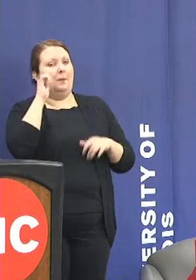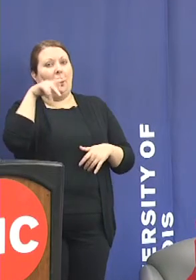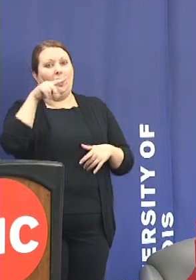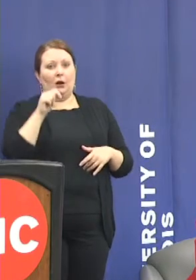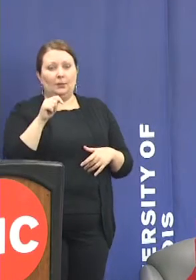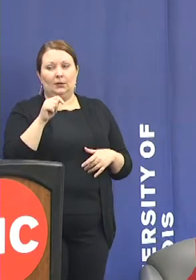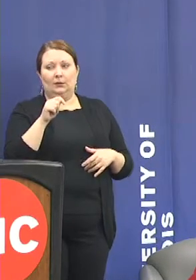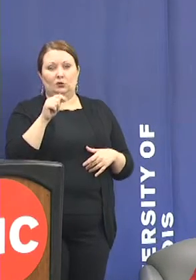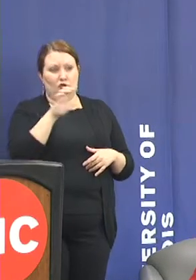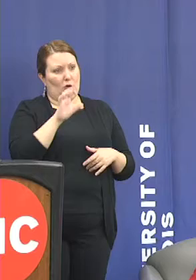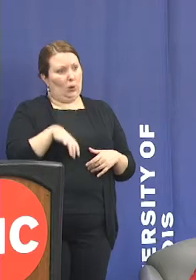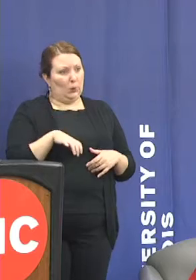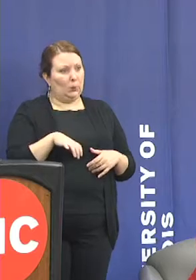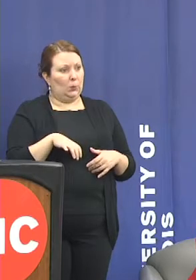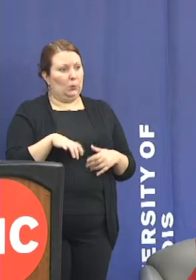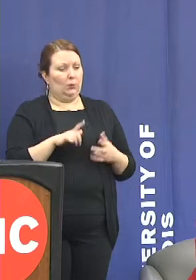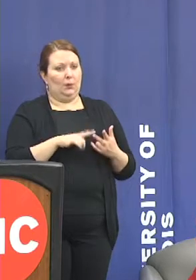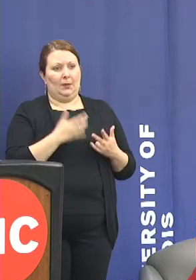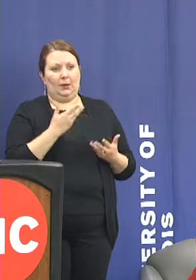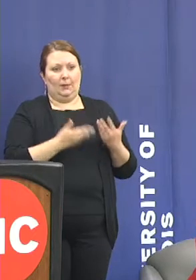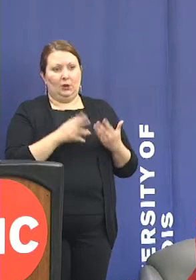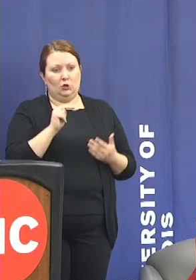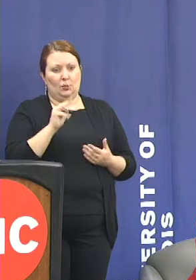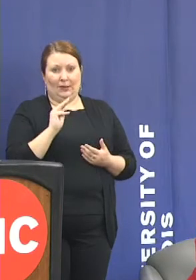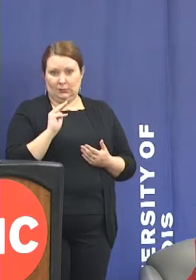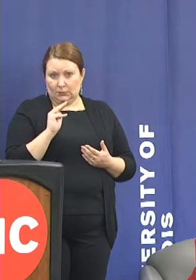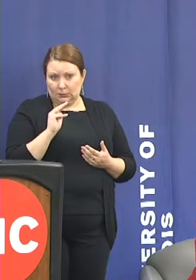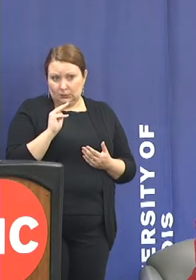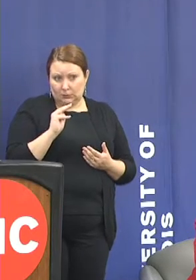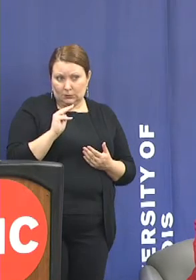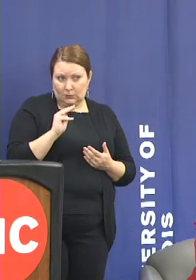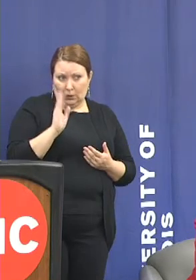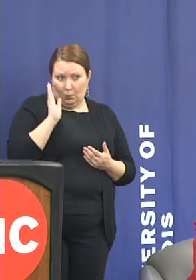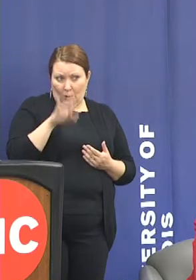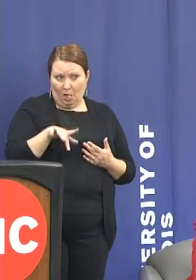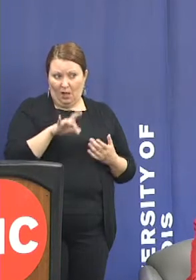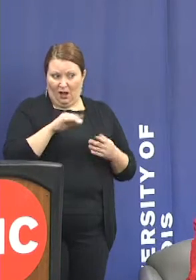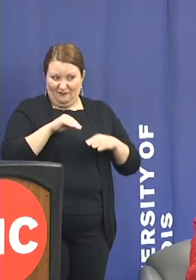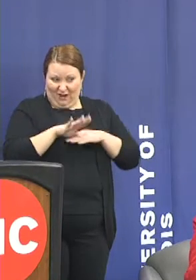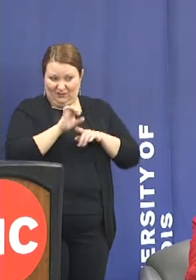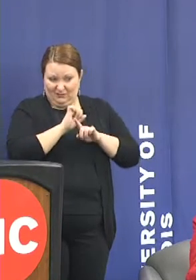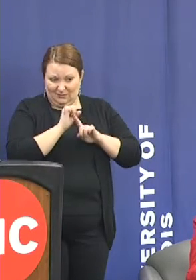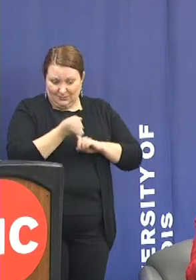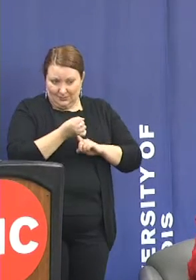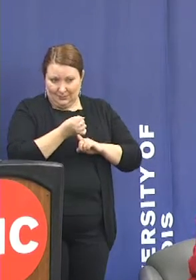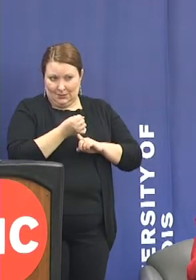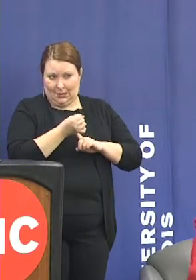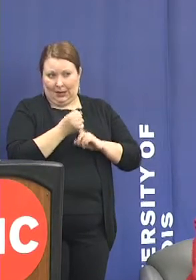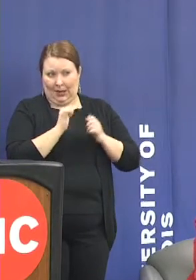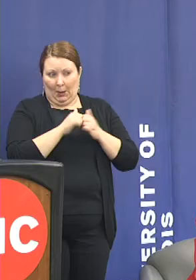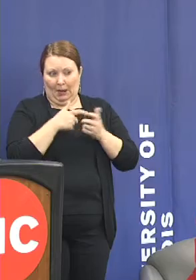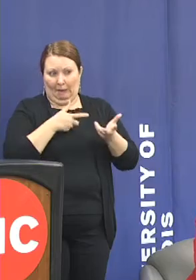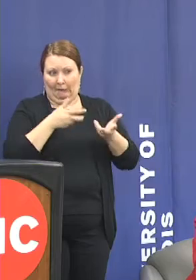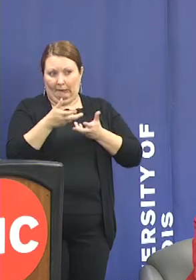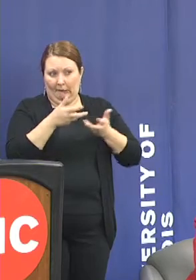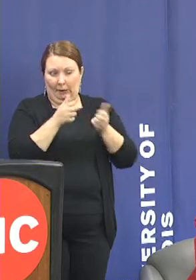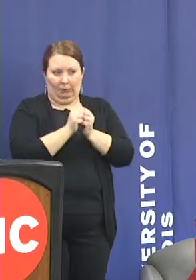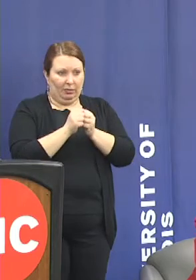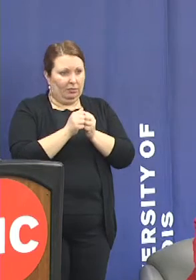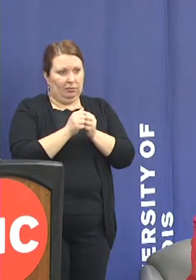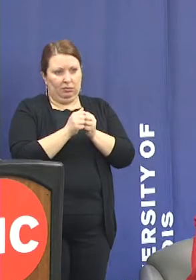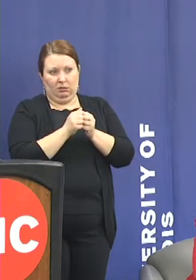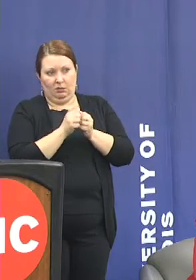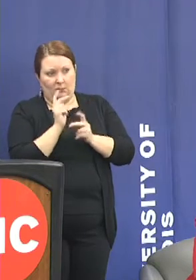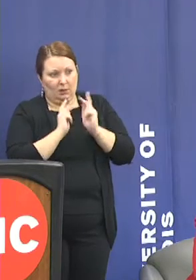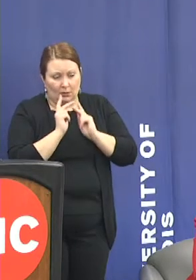apartment in Chicago or maybe in New Mexico? Is that going to make a difference in terms of how I interact with police? I